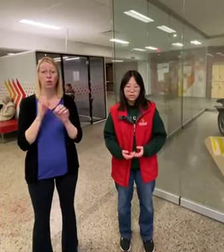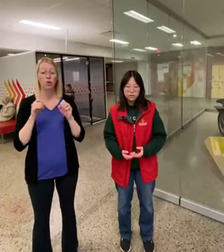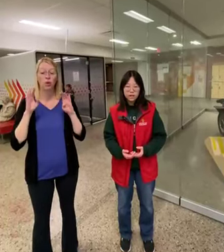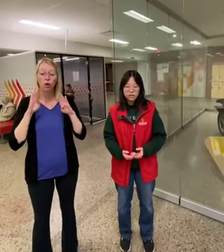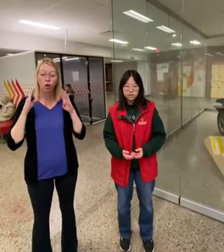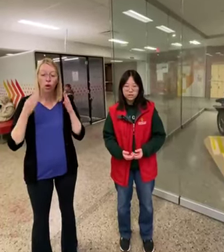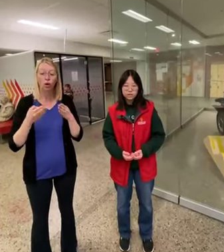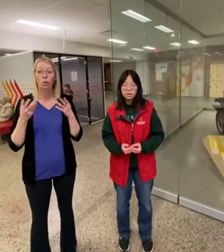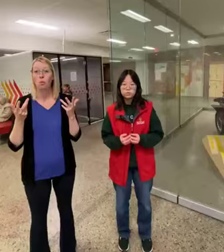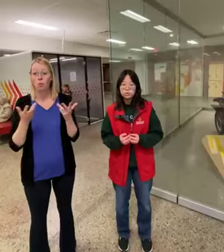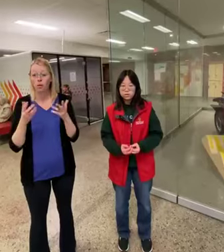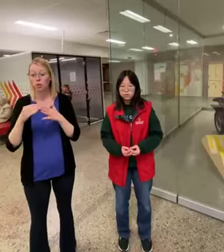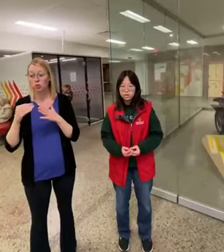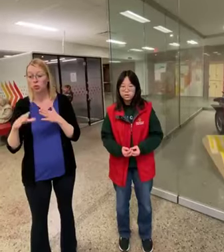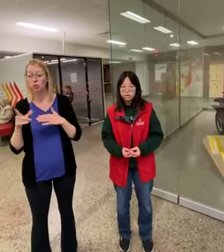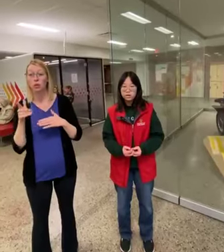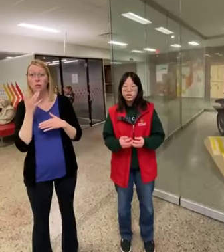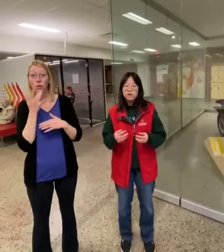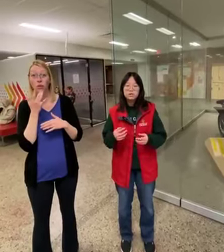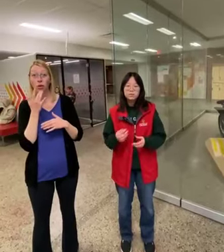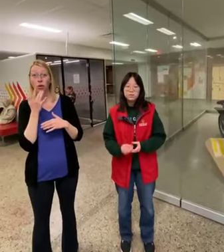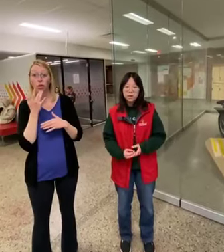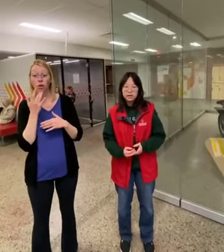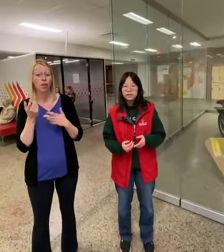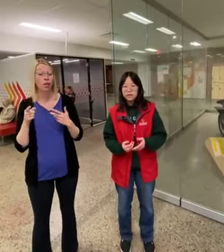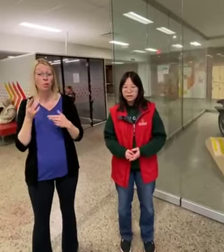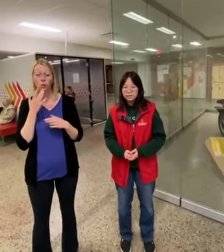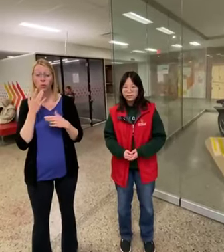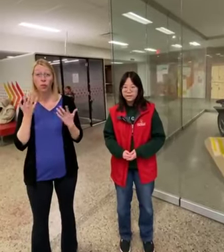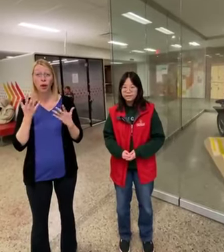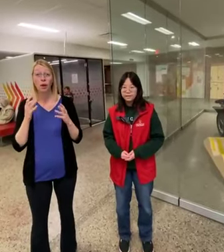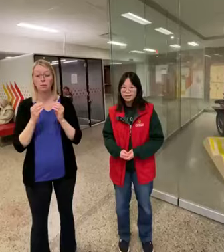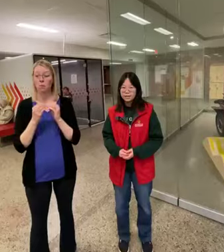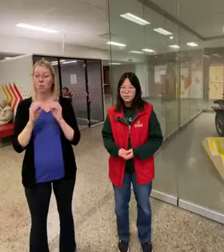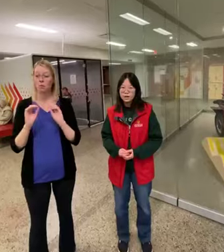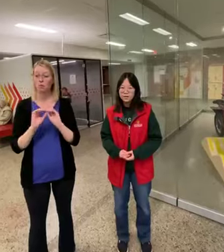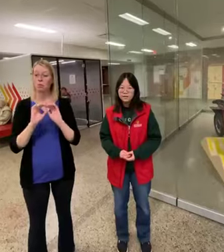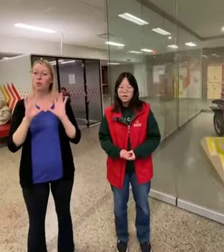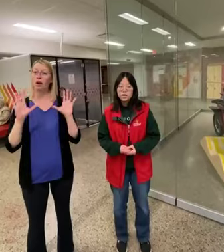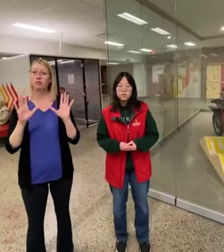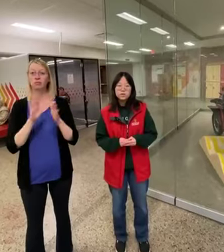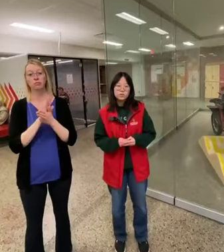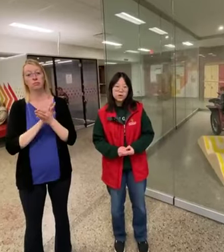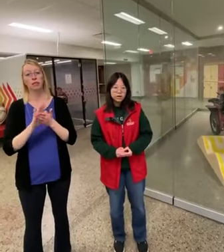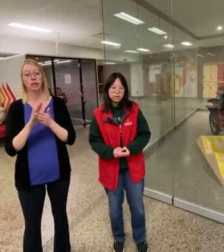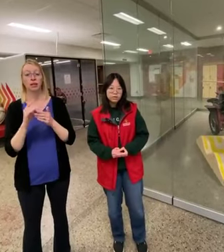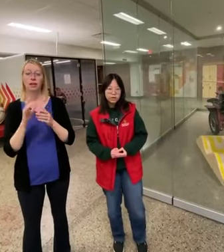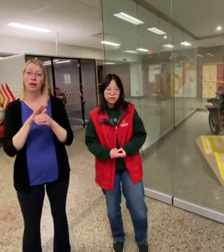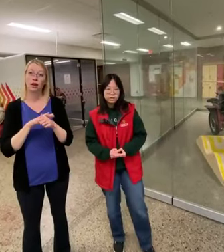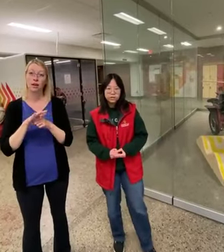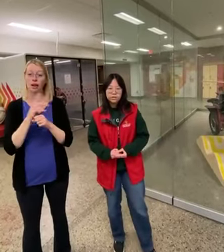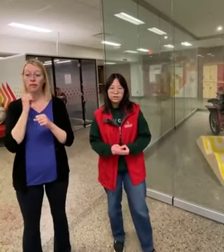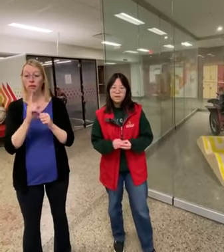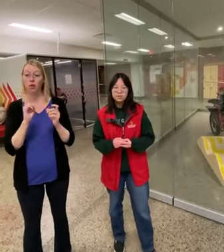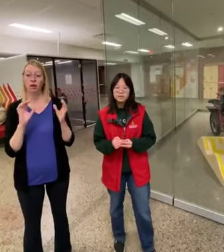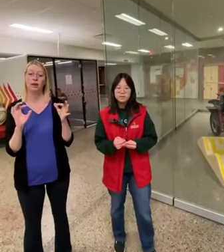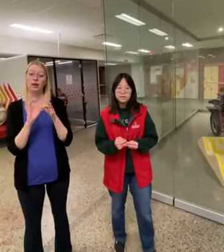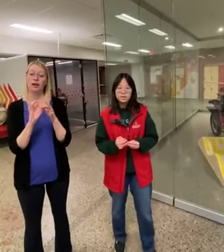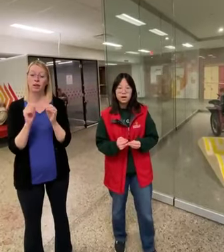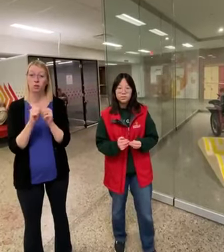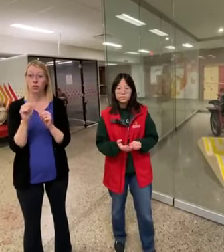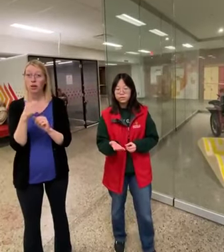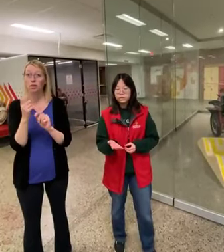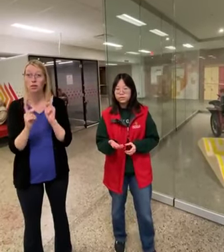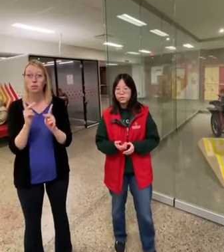students had wanted for the Eng space, and what students had wanted was a bright and lively space to connect with others. So as we're walking throughout engineering, as you